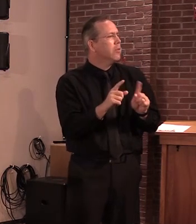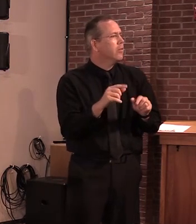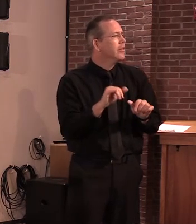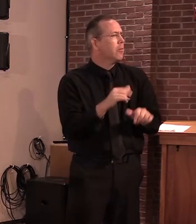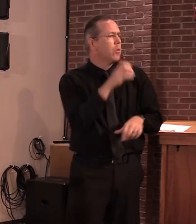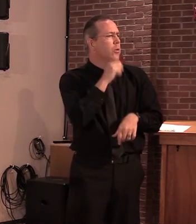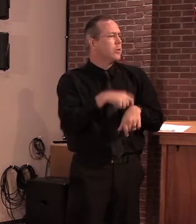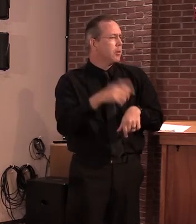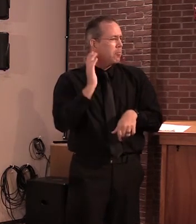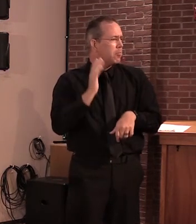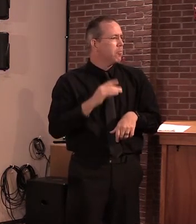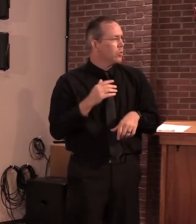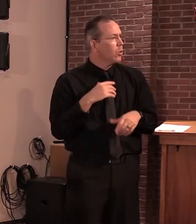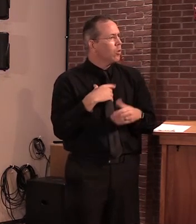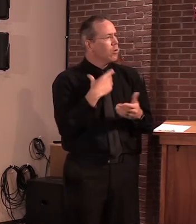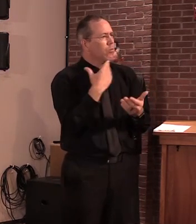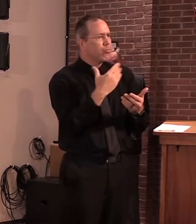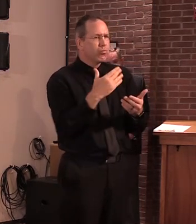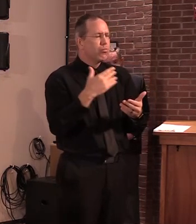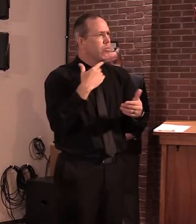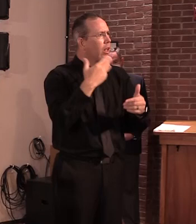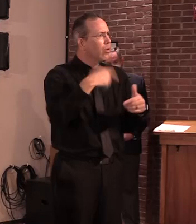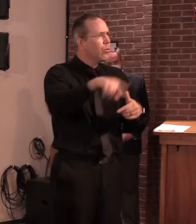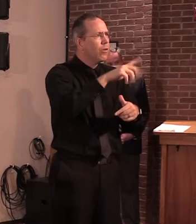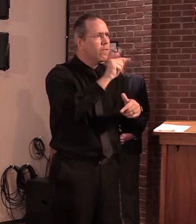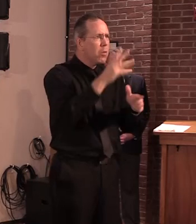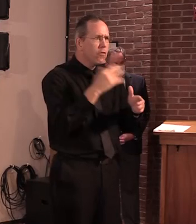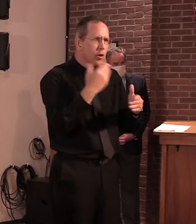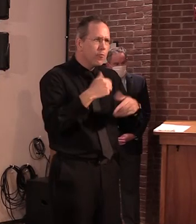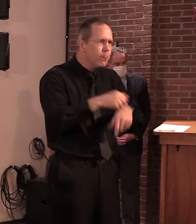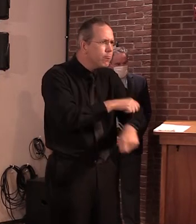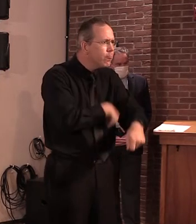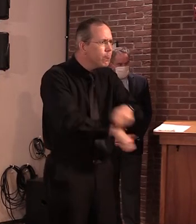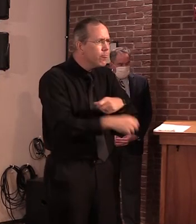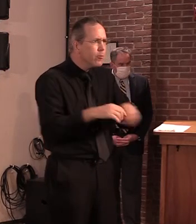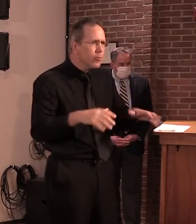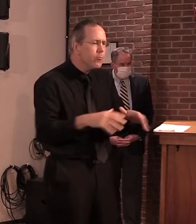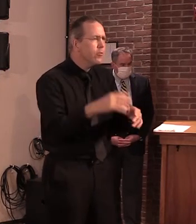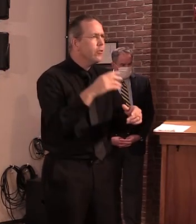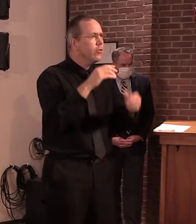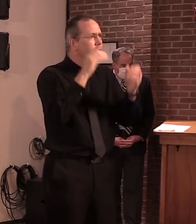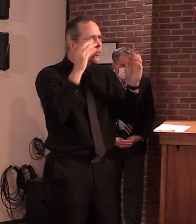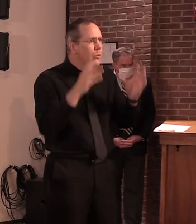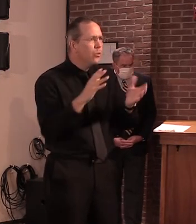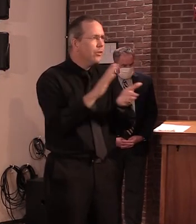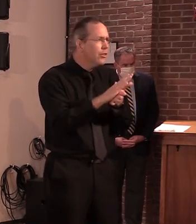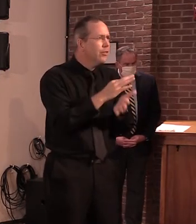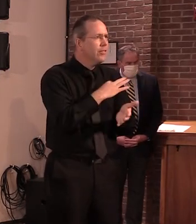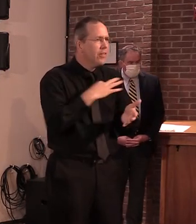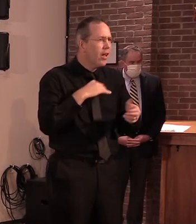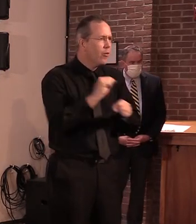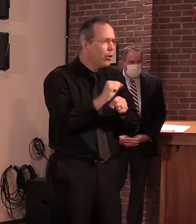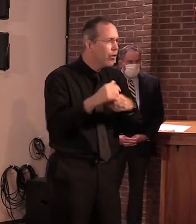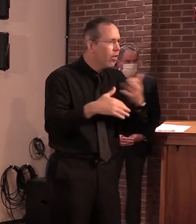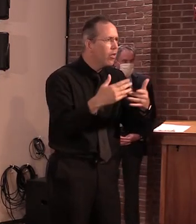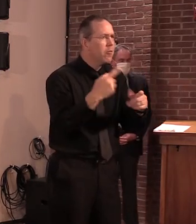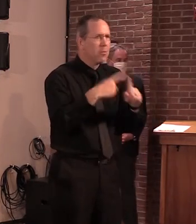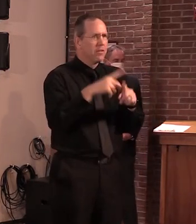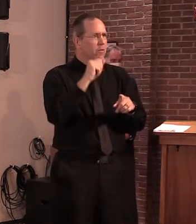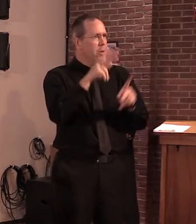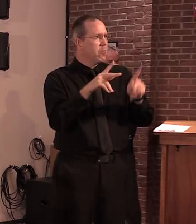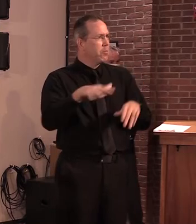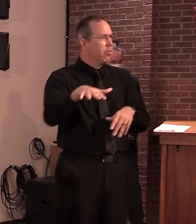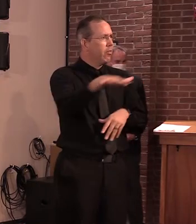both people that work on the front lines in child care centers, but also to the state of Vermont, to the